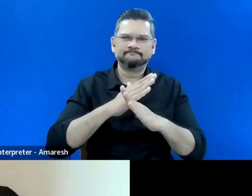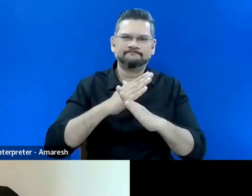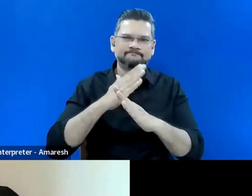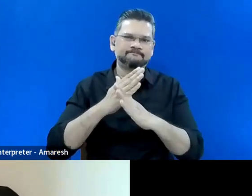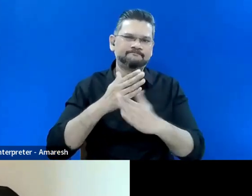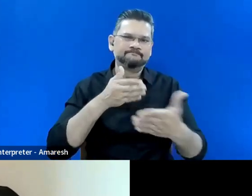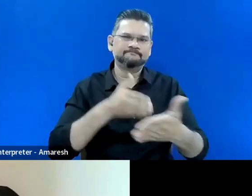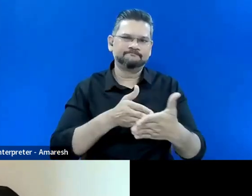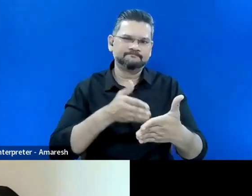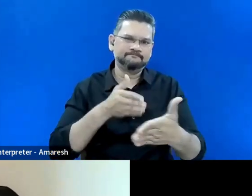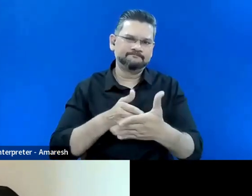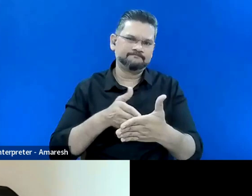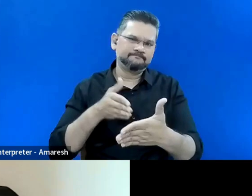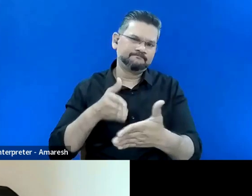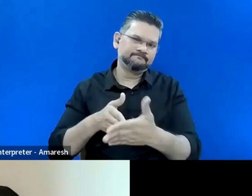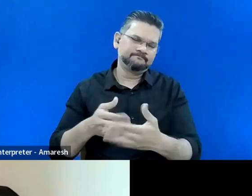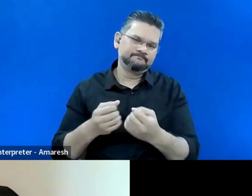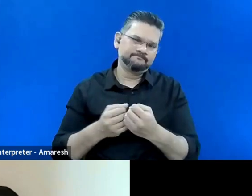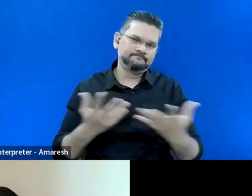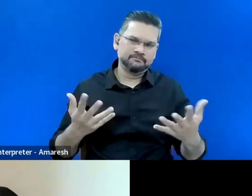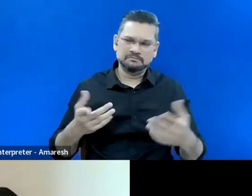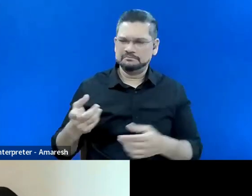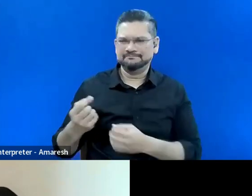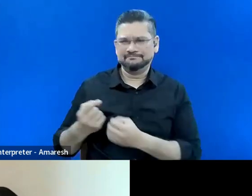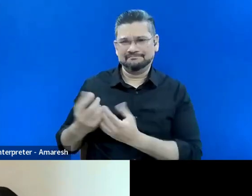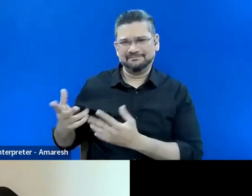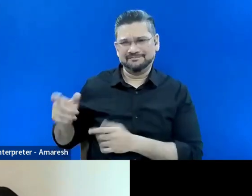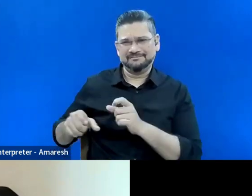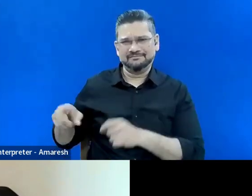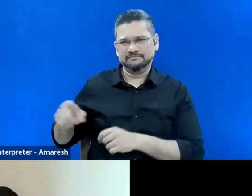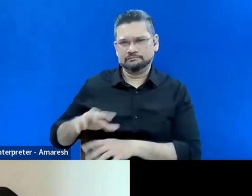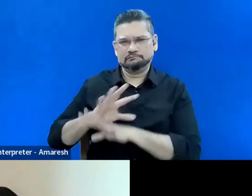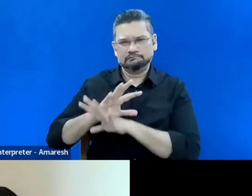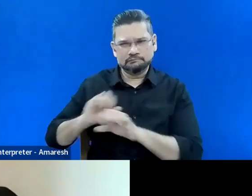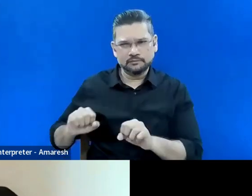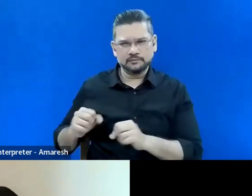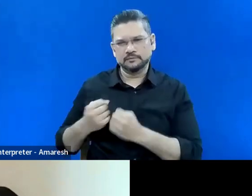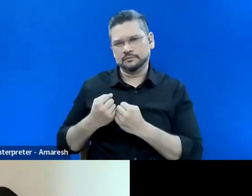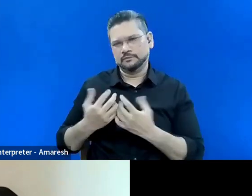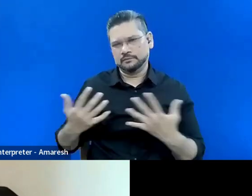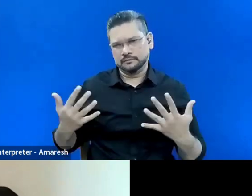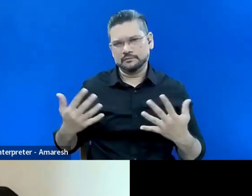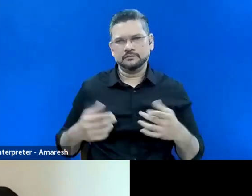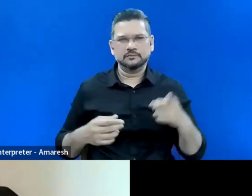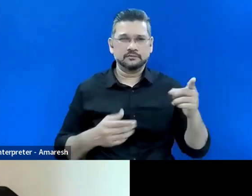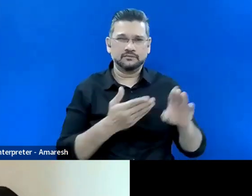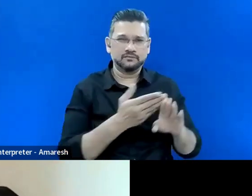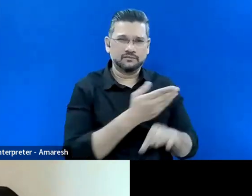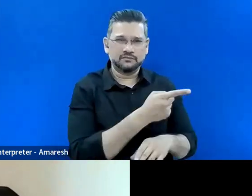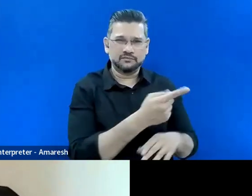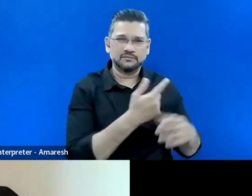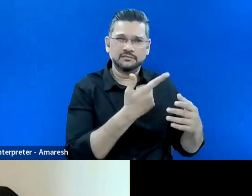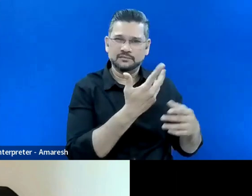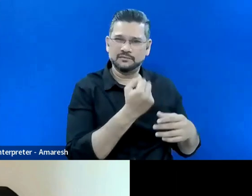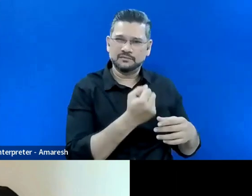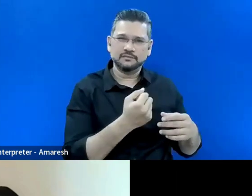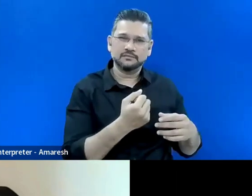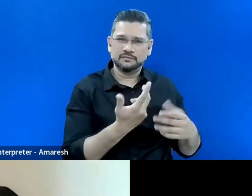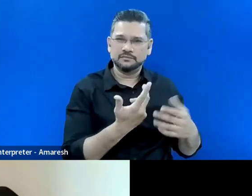and the cases remain unreported. And the number which you have shared with us, that 7 out of 10 women with psychosocial